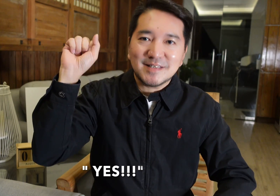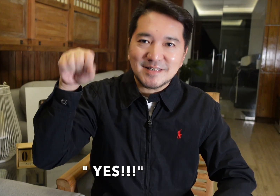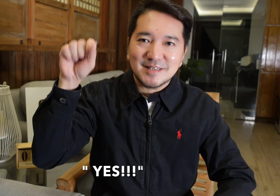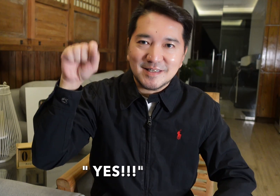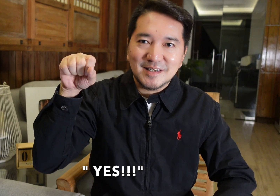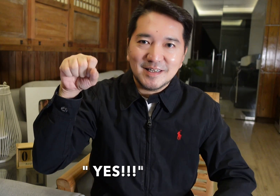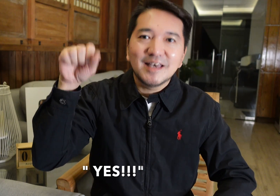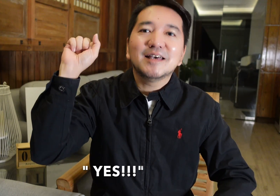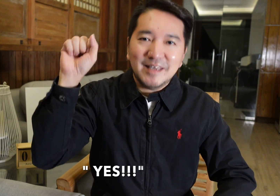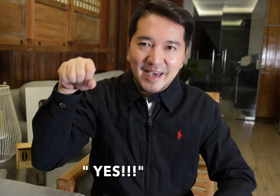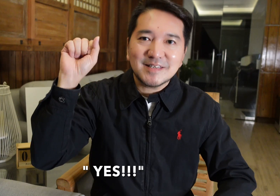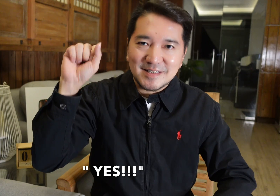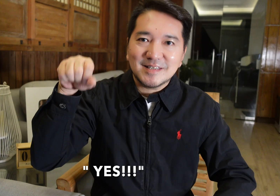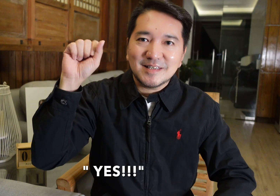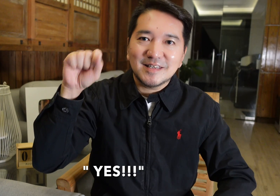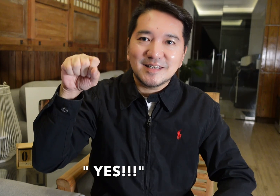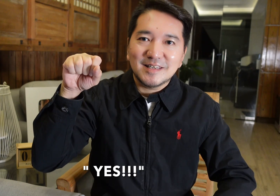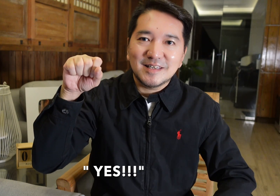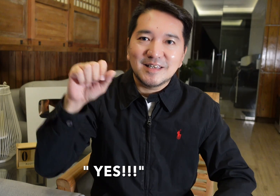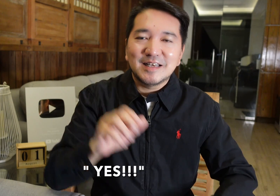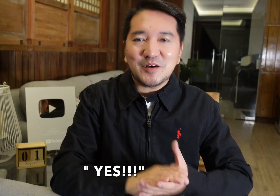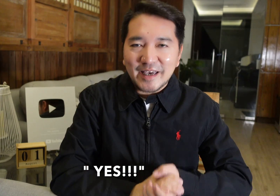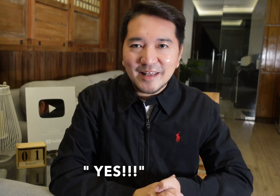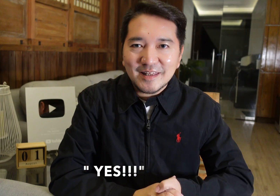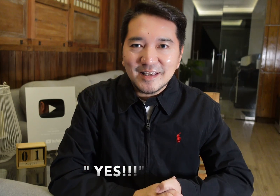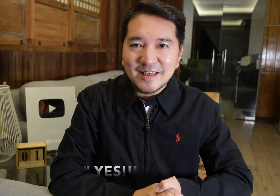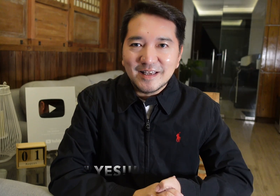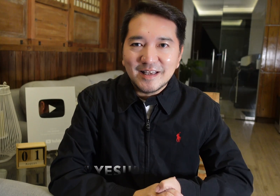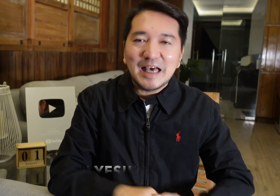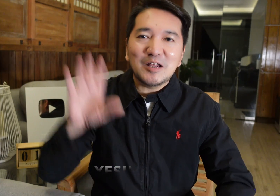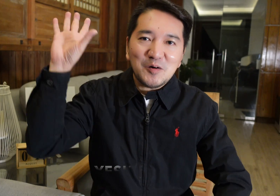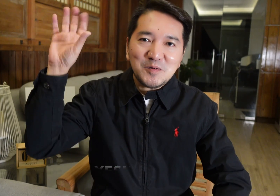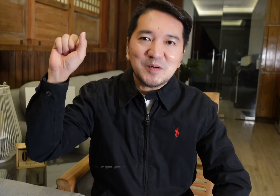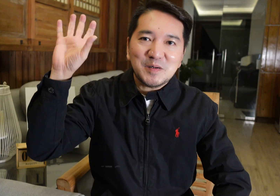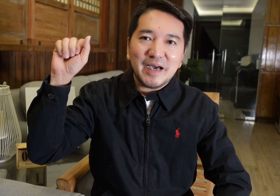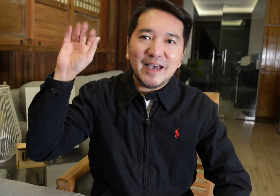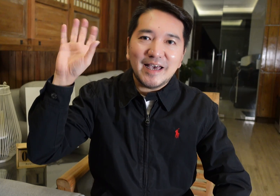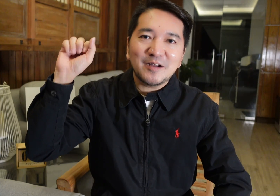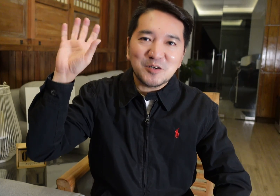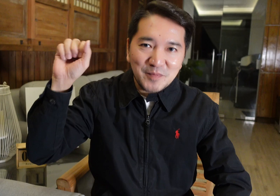Yes. Yes. So again, hello.